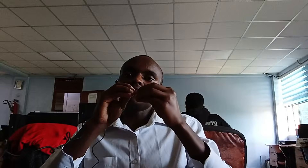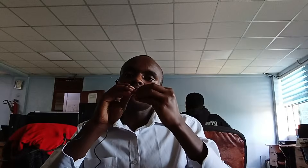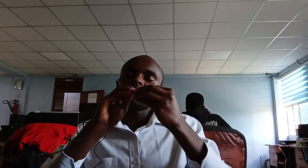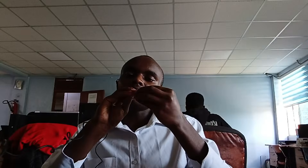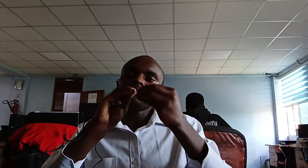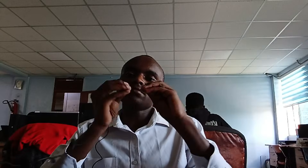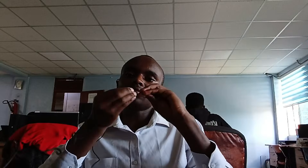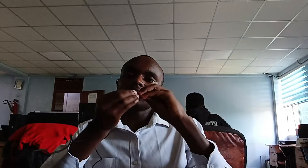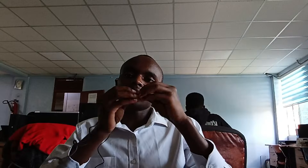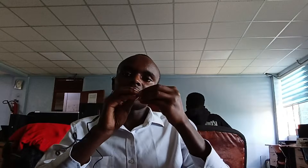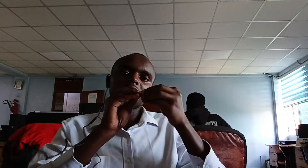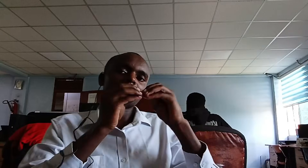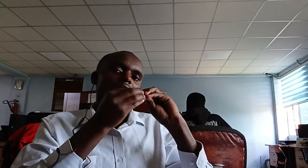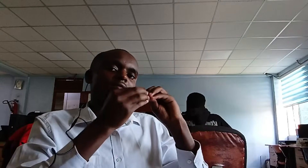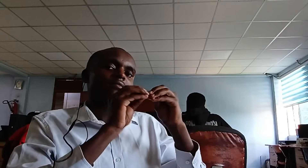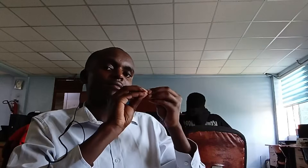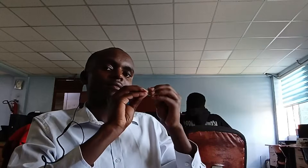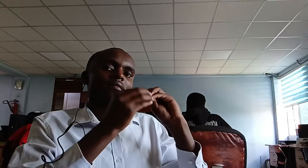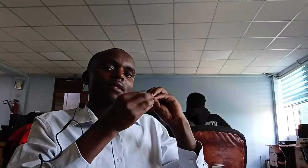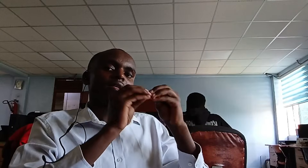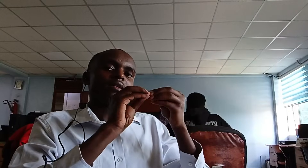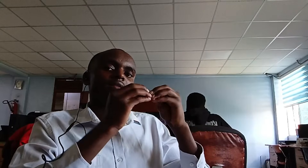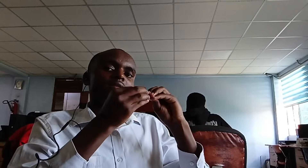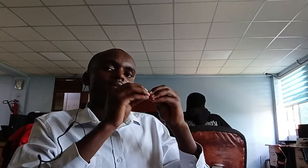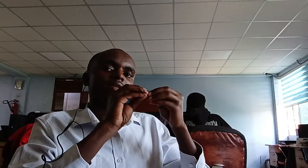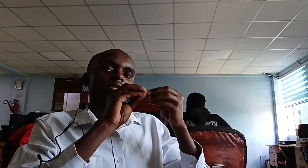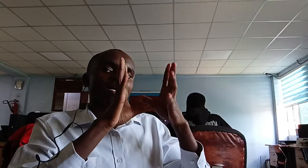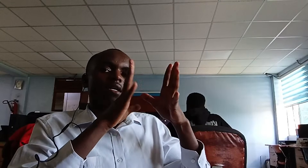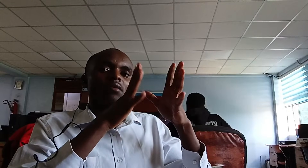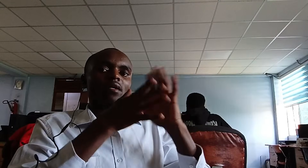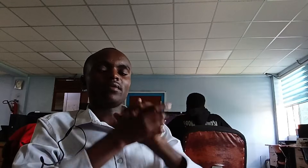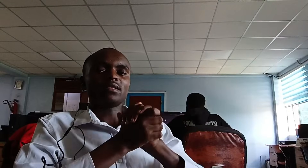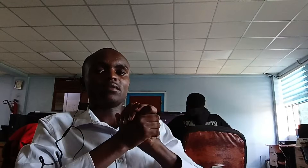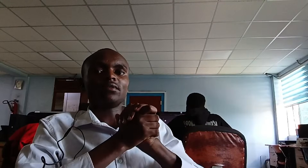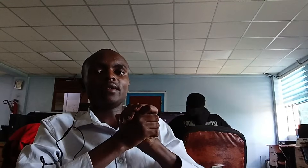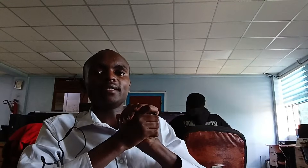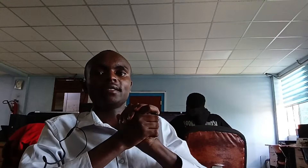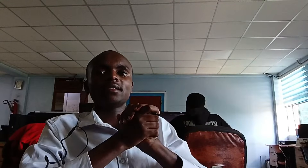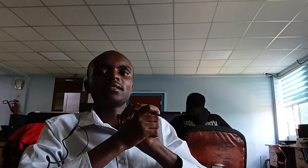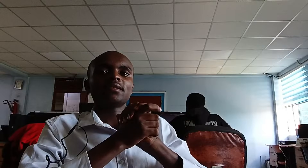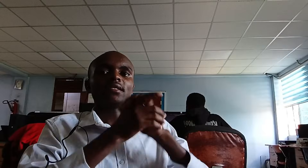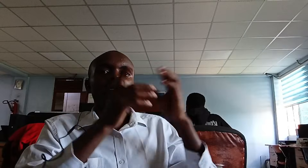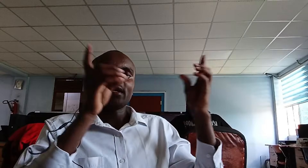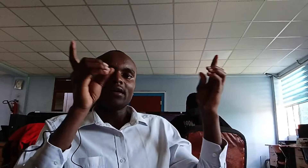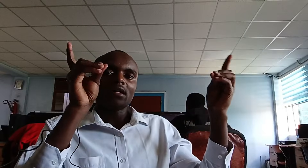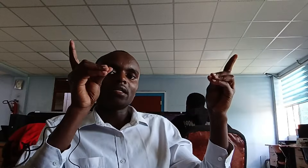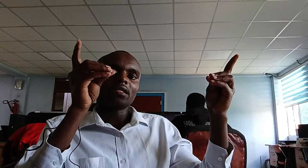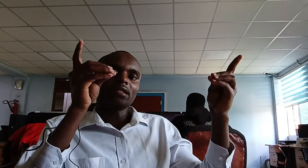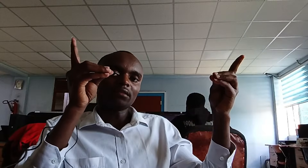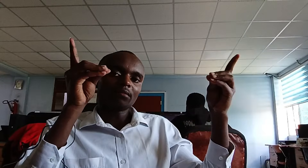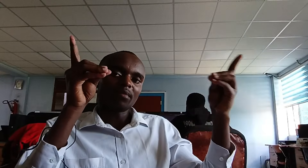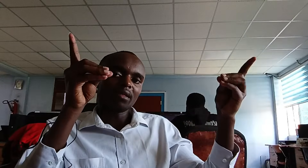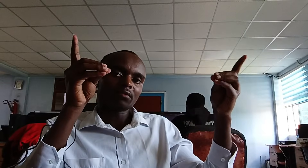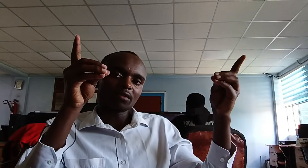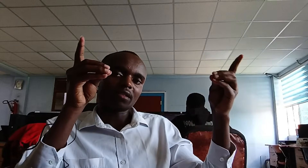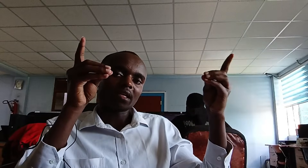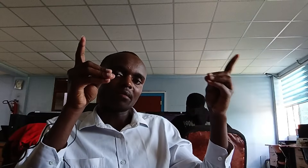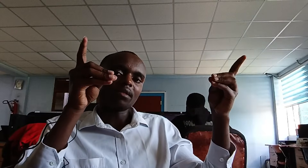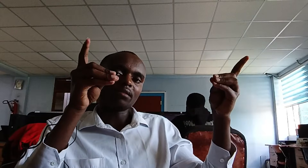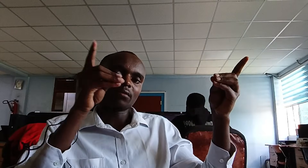So kissing, kissing. Now we have the sign for date. Letter D, meet. So it's like meet with